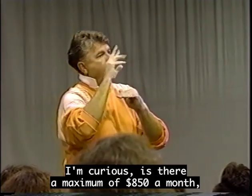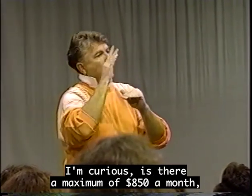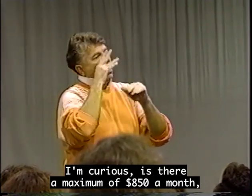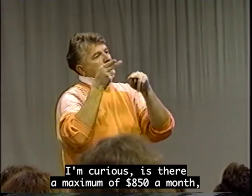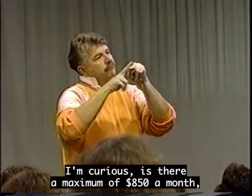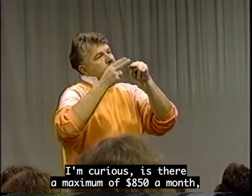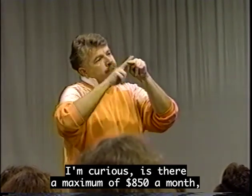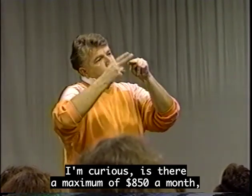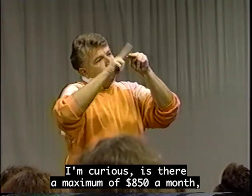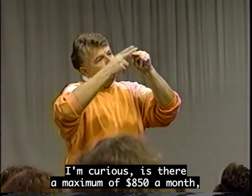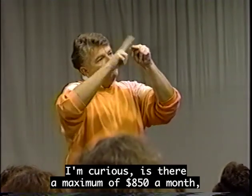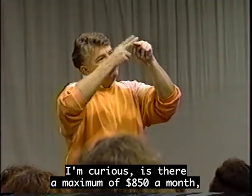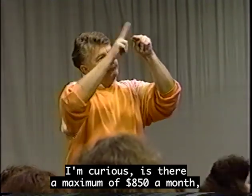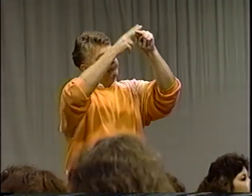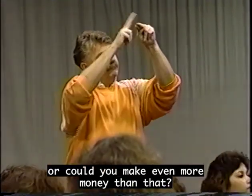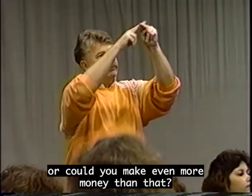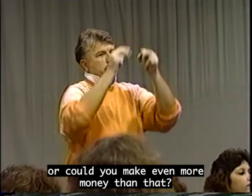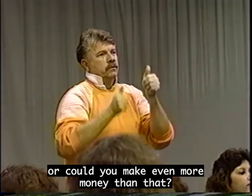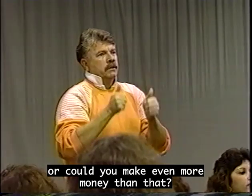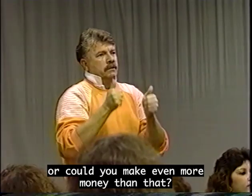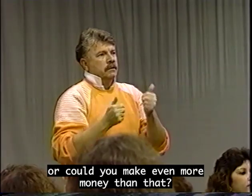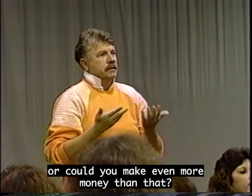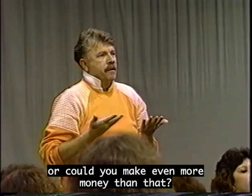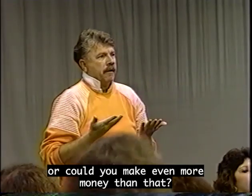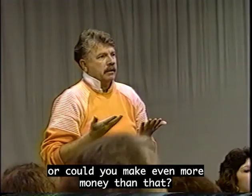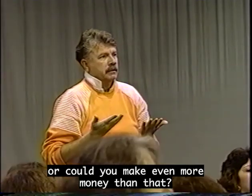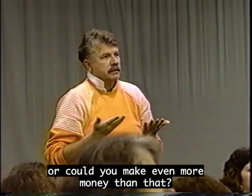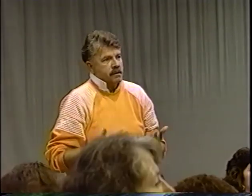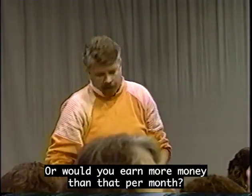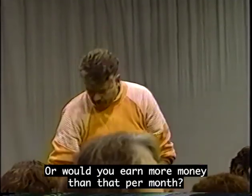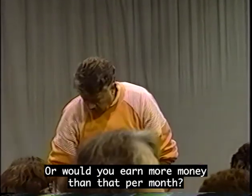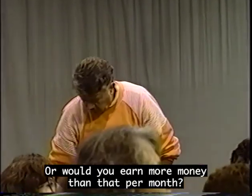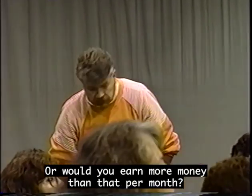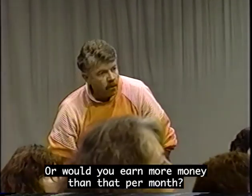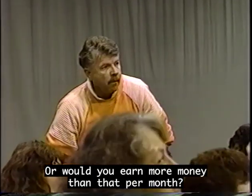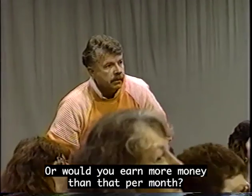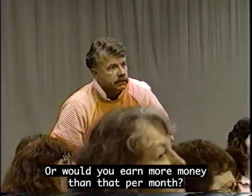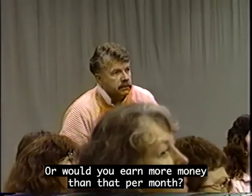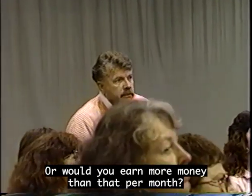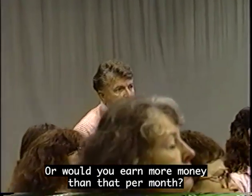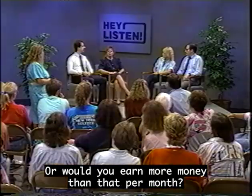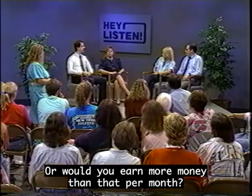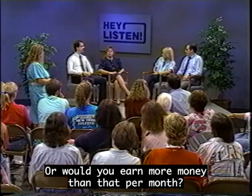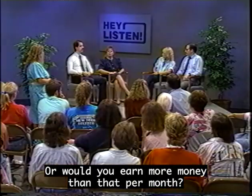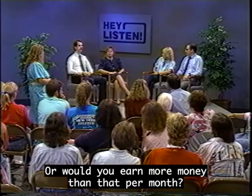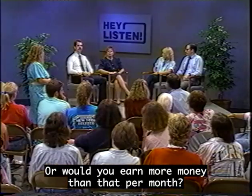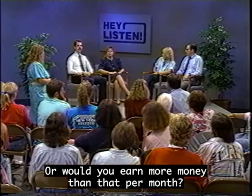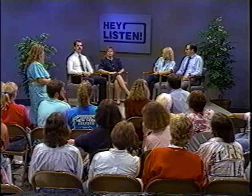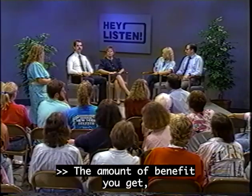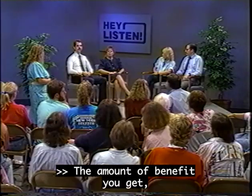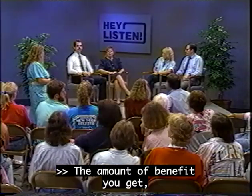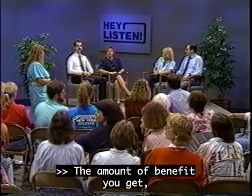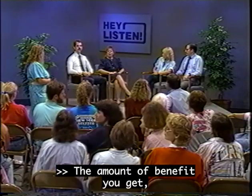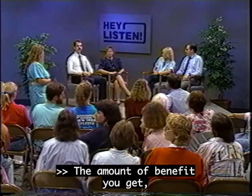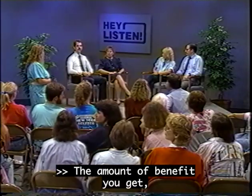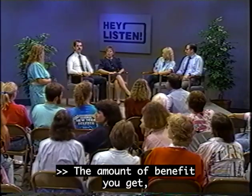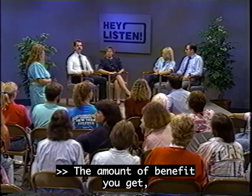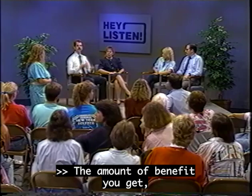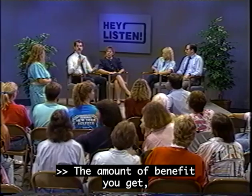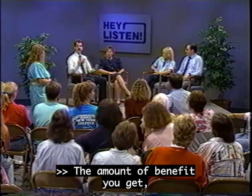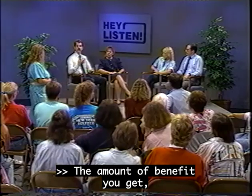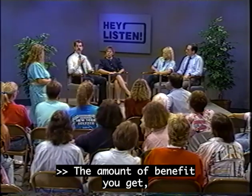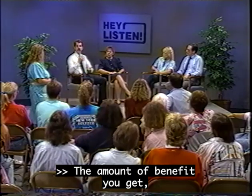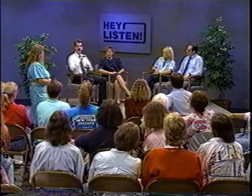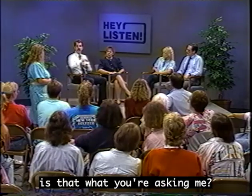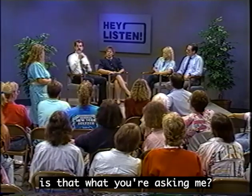a maximum of $850 a month, or could you make even more money than that, or would you earn more money than that per month? The amount